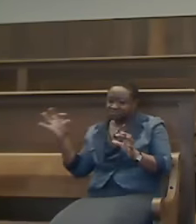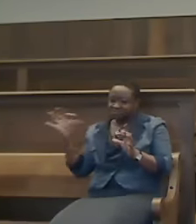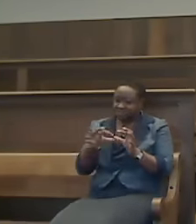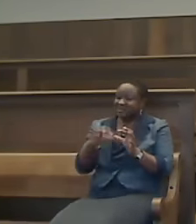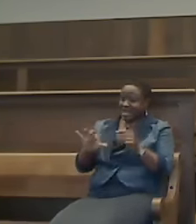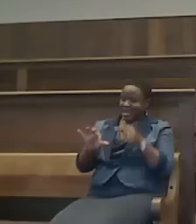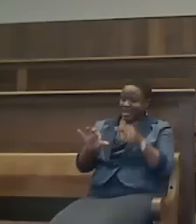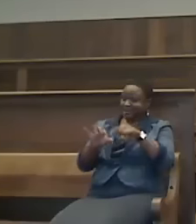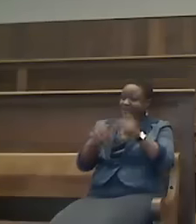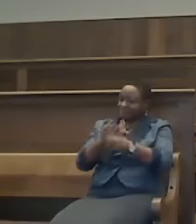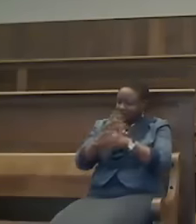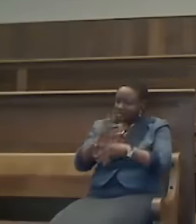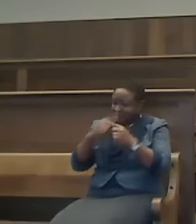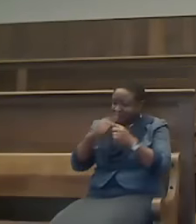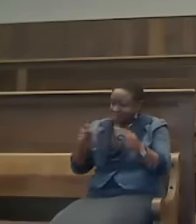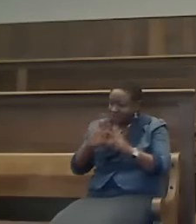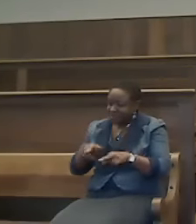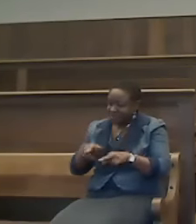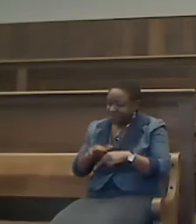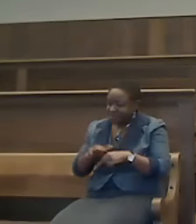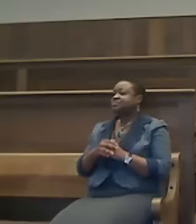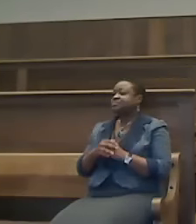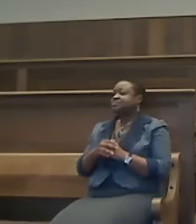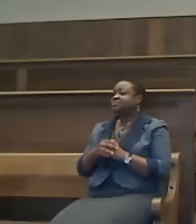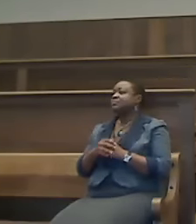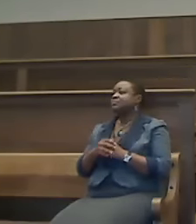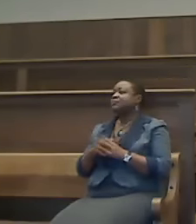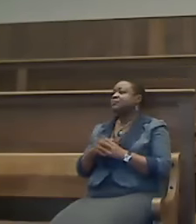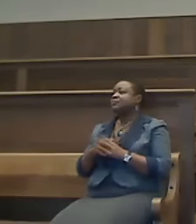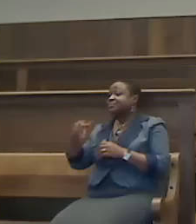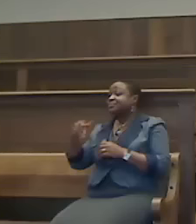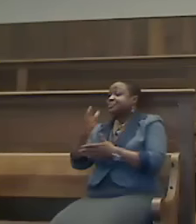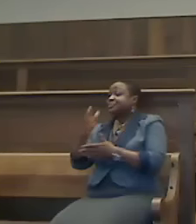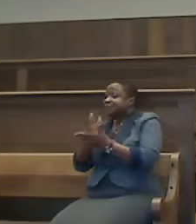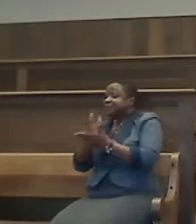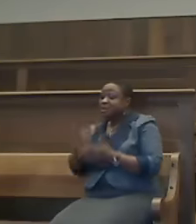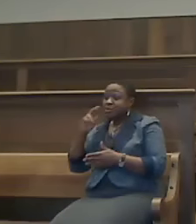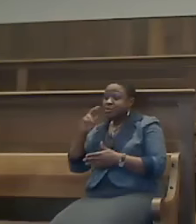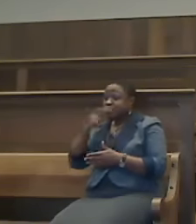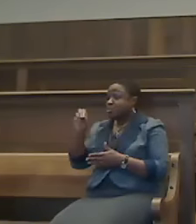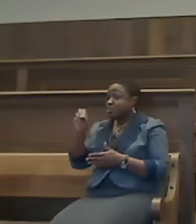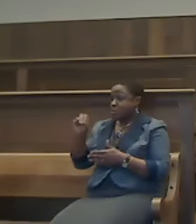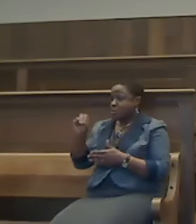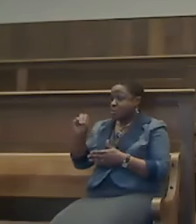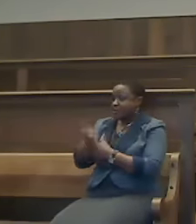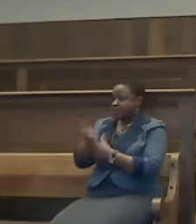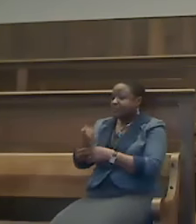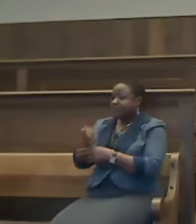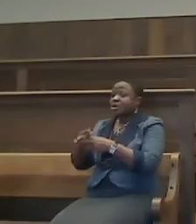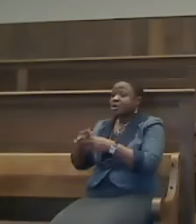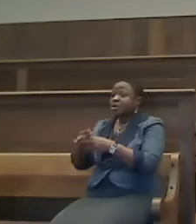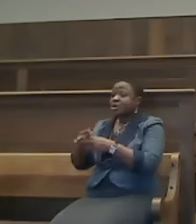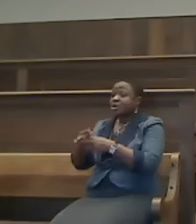Now, the protein that's produced in certain corn plants is called Bt